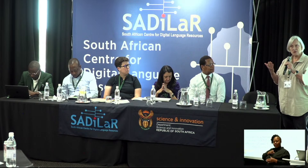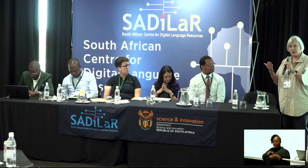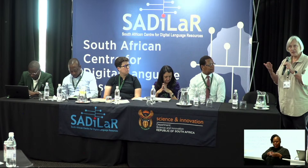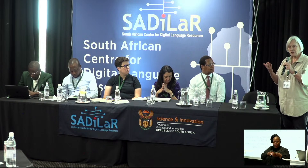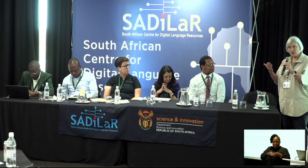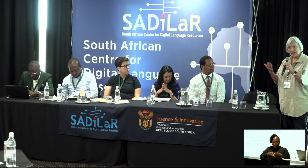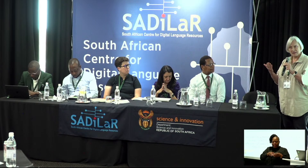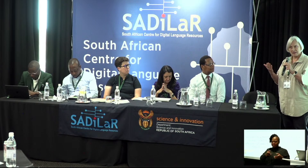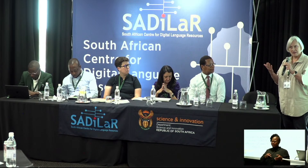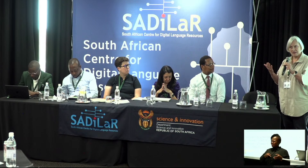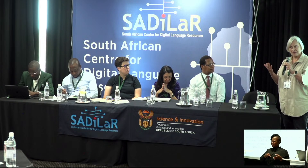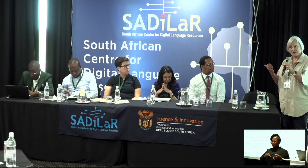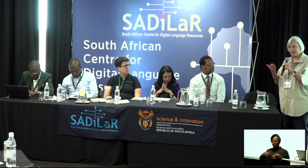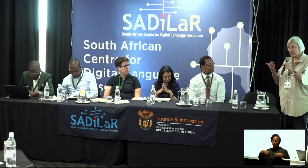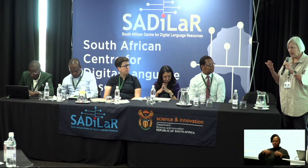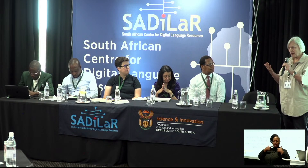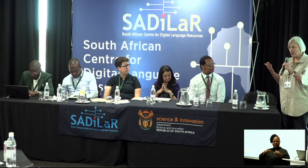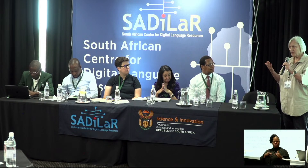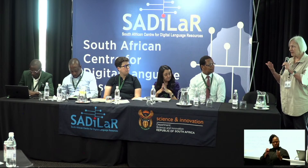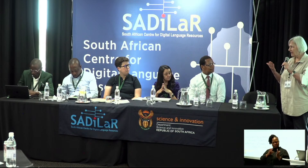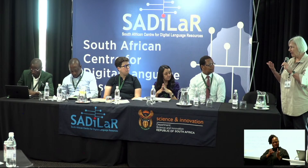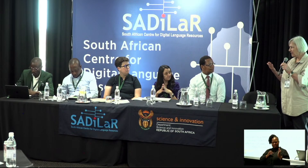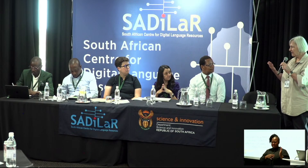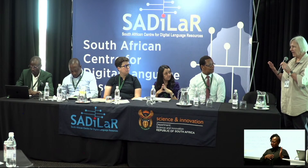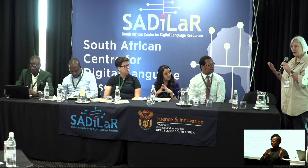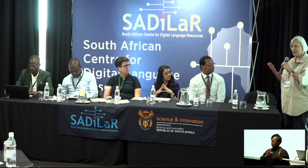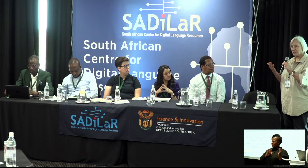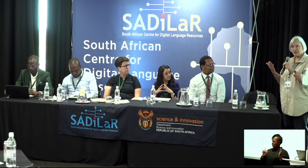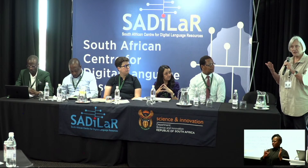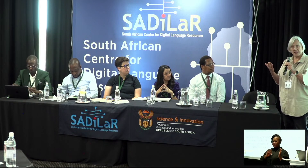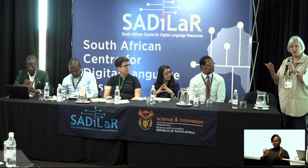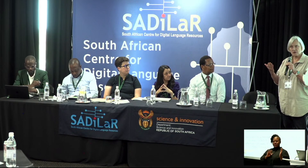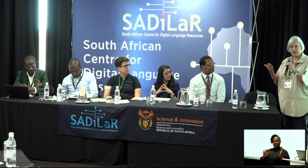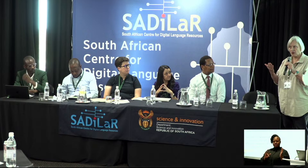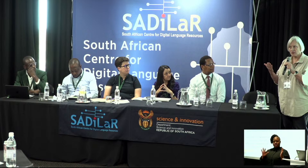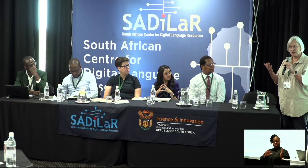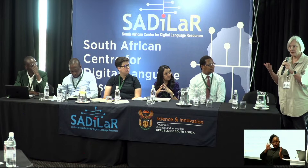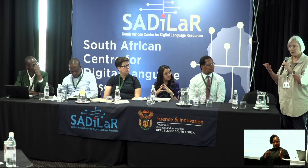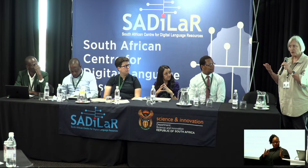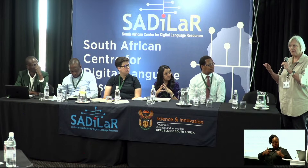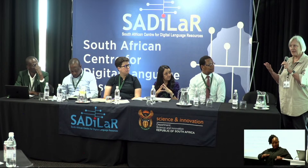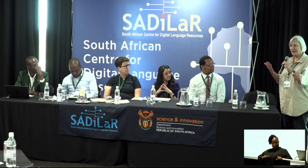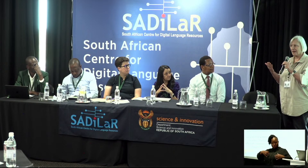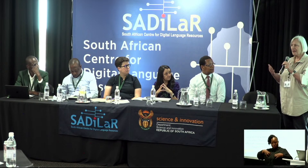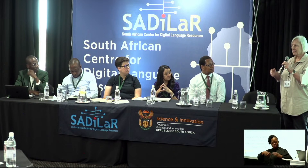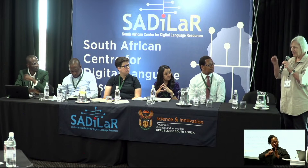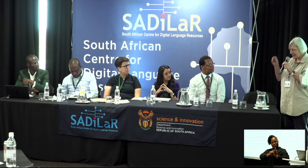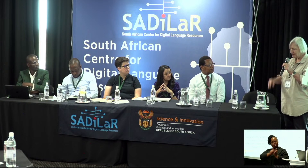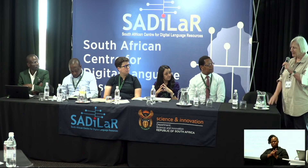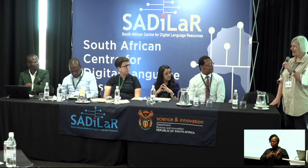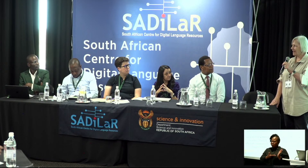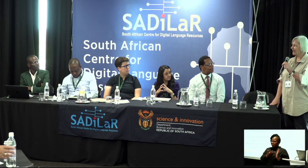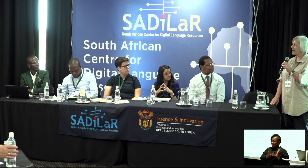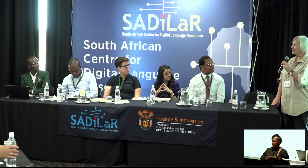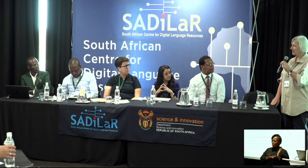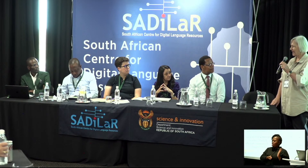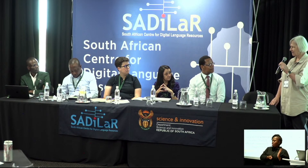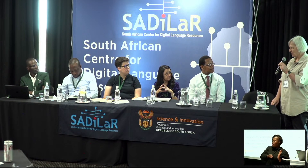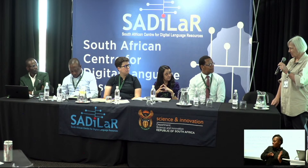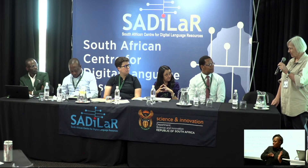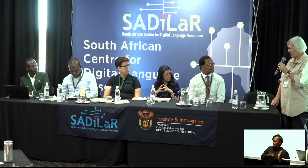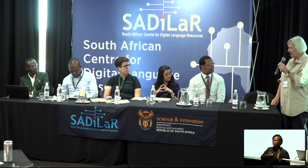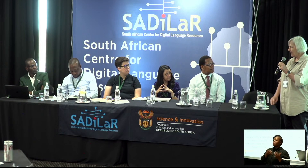small is because we don't write. The languages, the African languages, don't care to write articles on Wikipedia. So let me say there